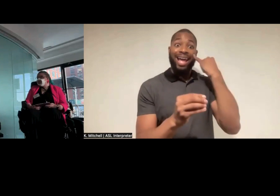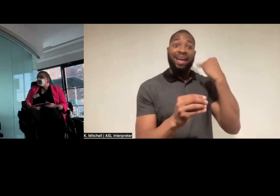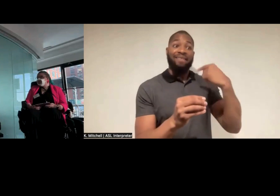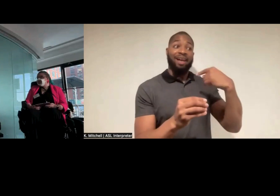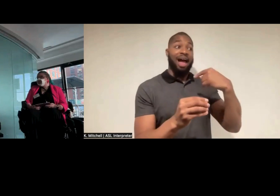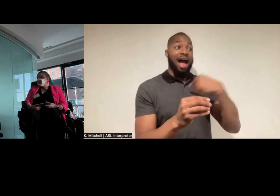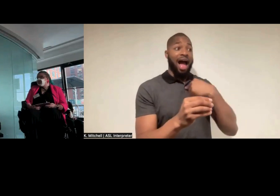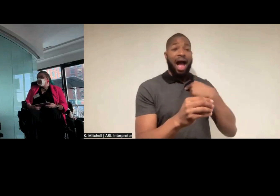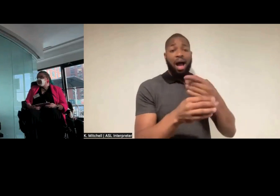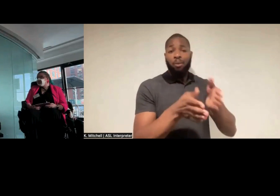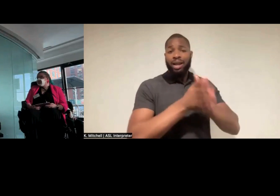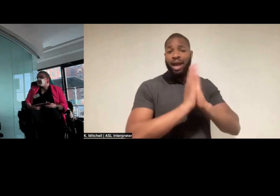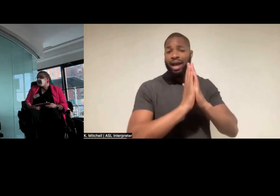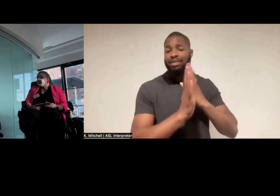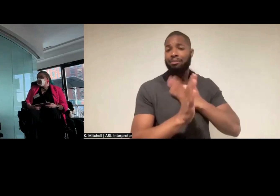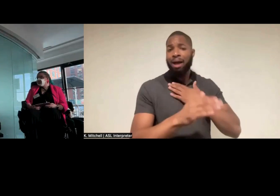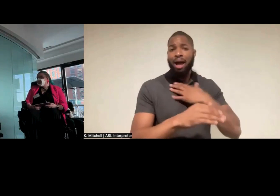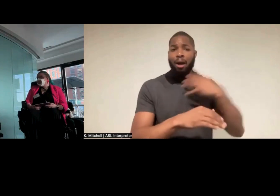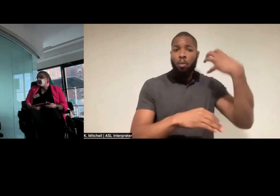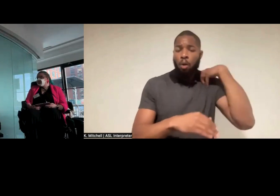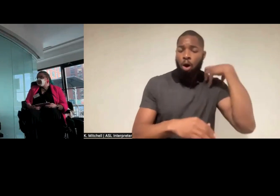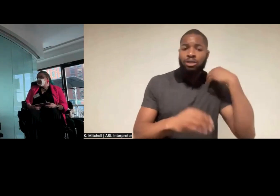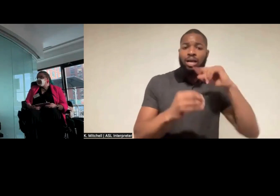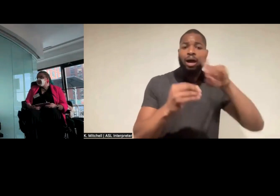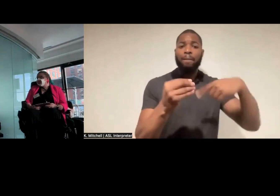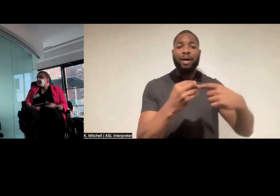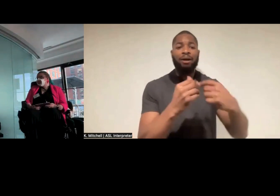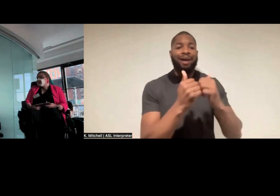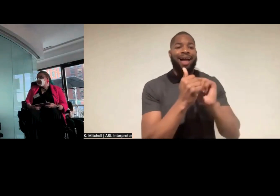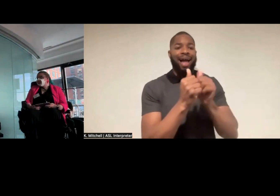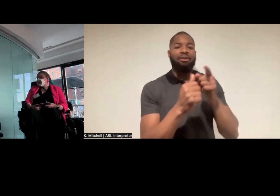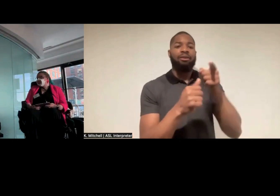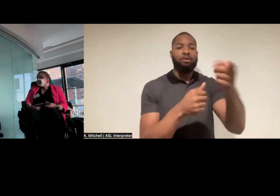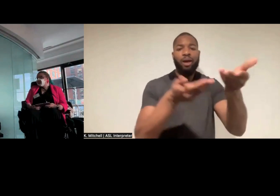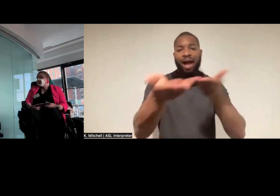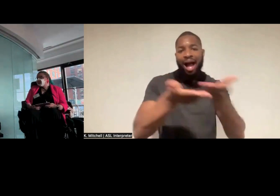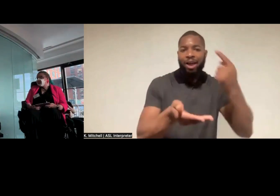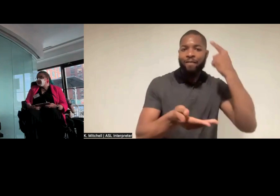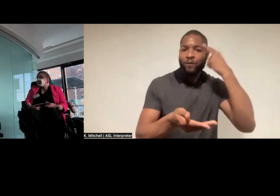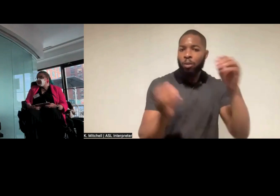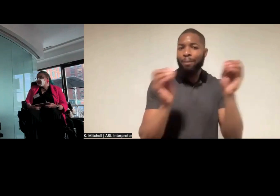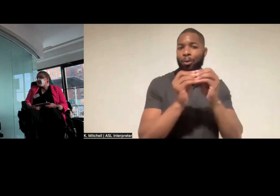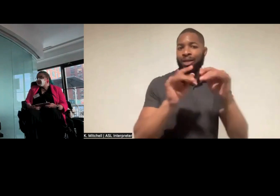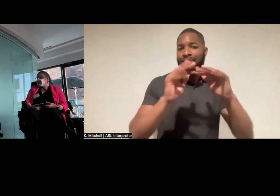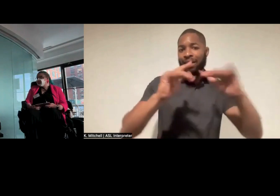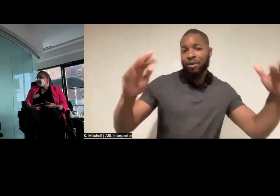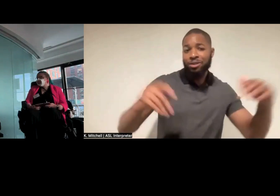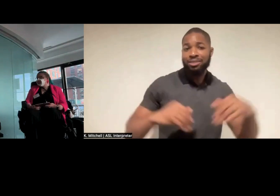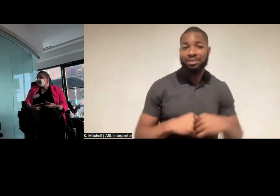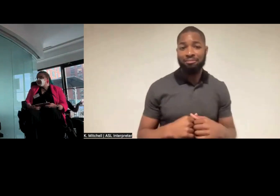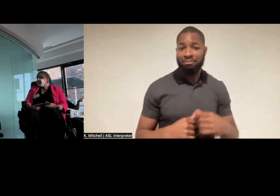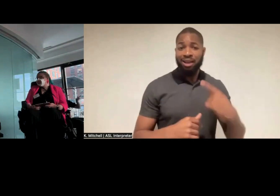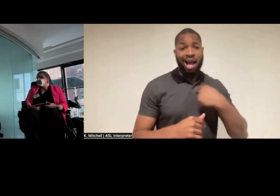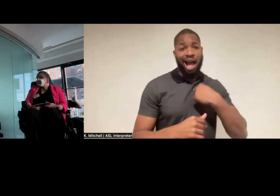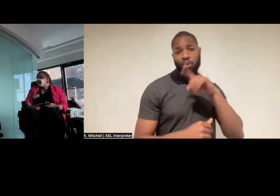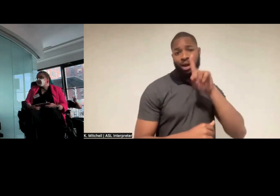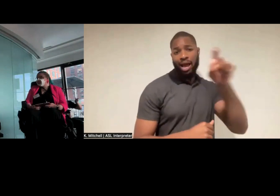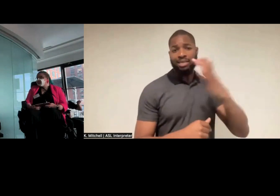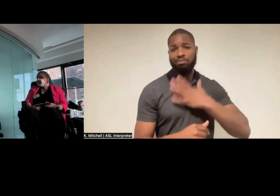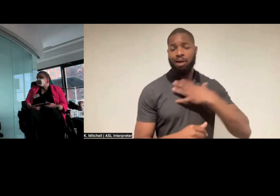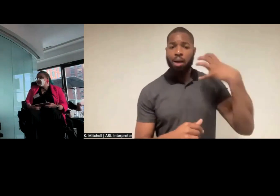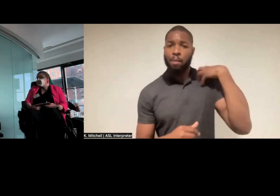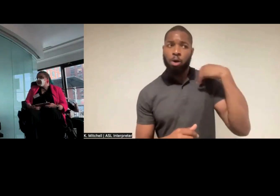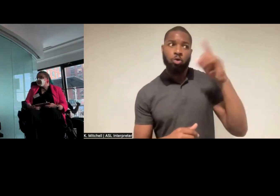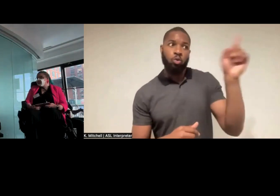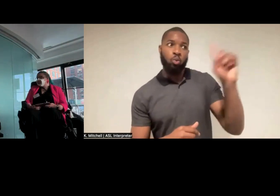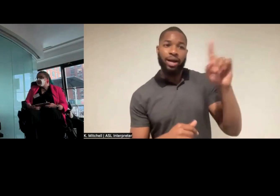would, if I'm a part of the hiring committee, I'm looking around and saying, where's the diversity here? If you see a problem,